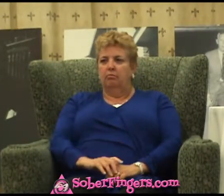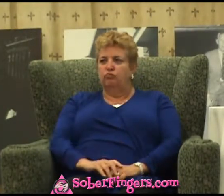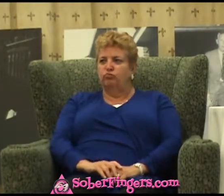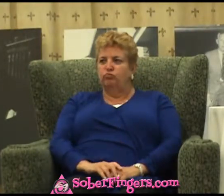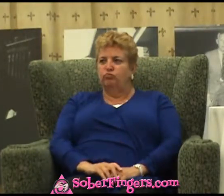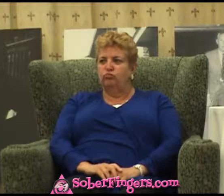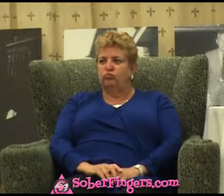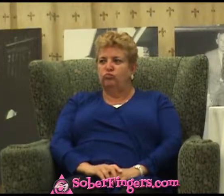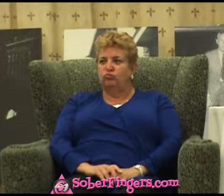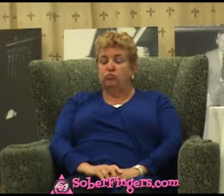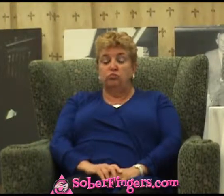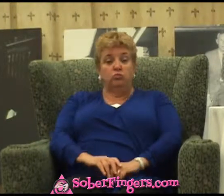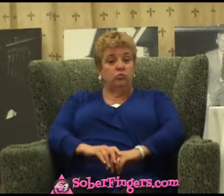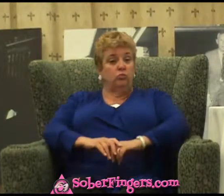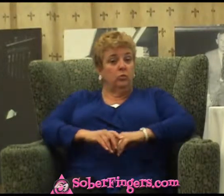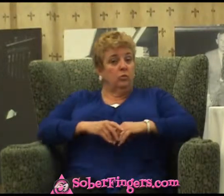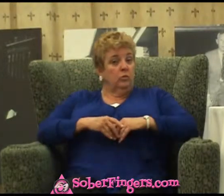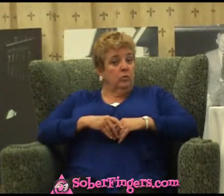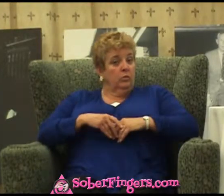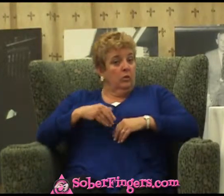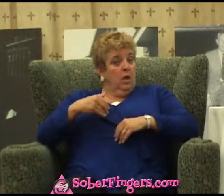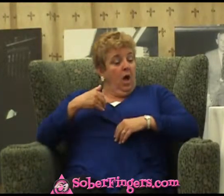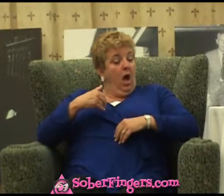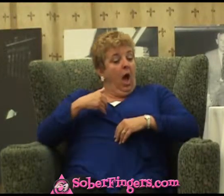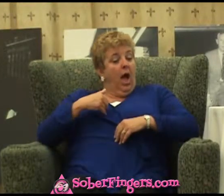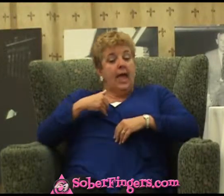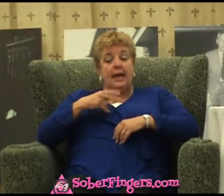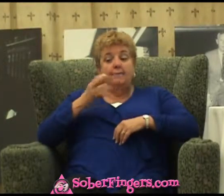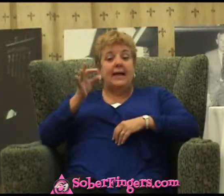I had been smoking non-habit forming marijuana every day for